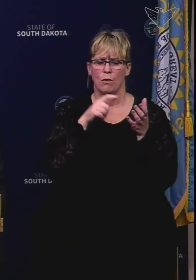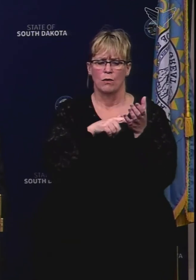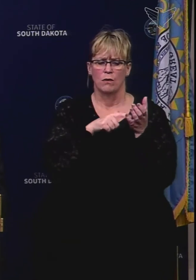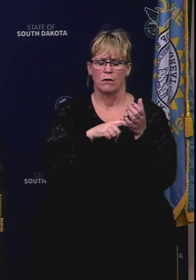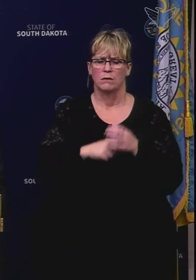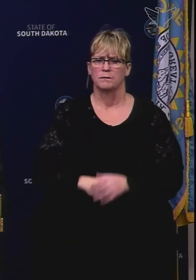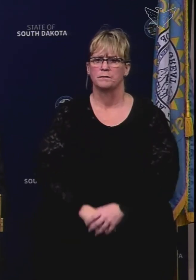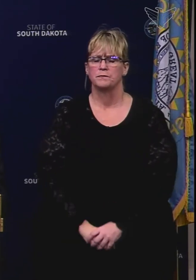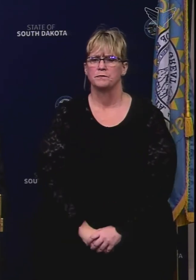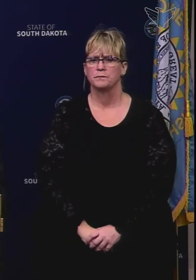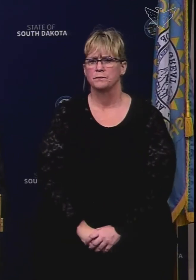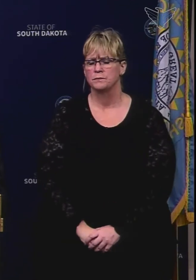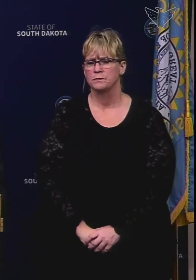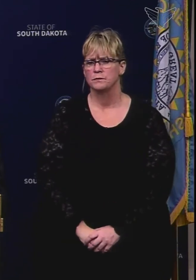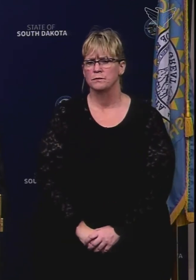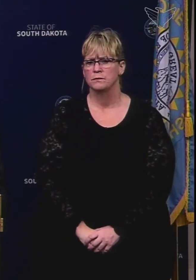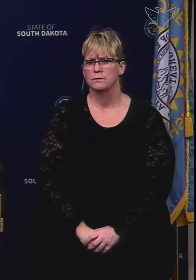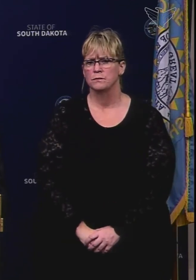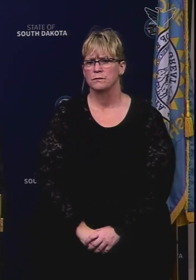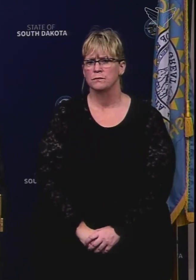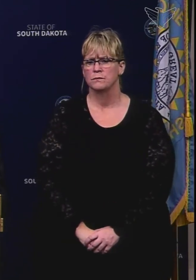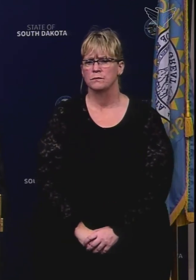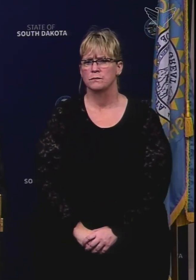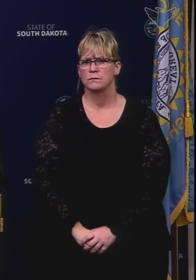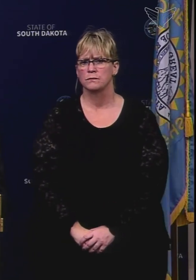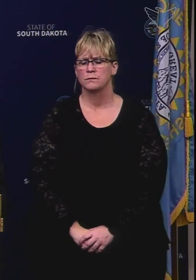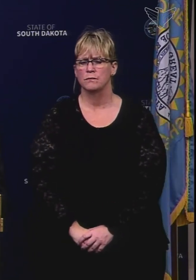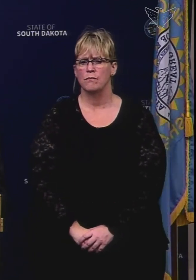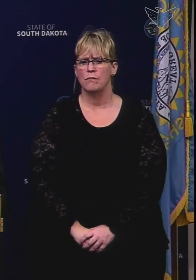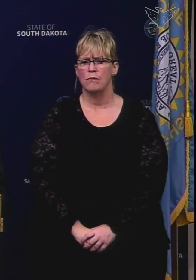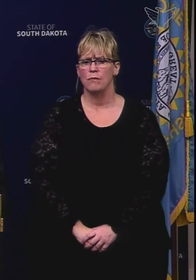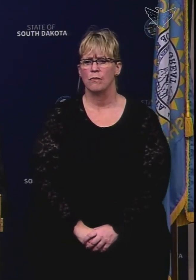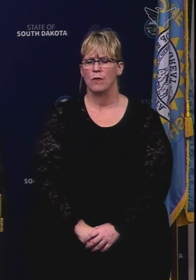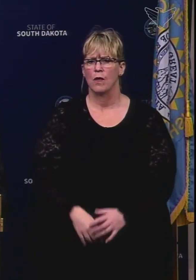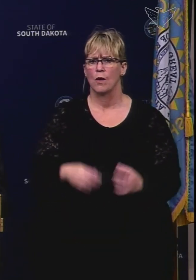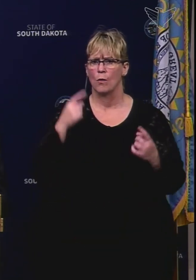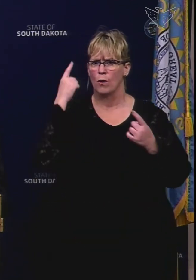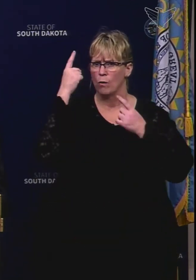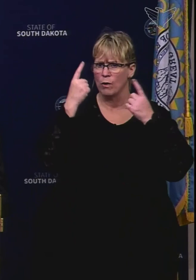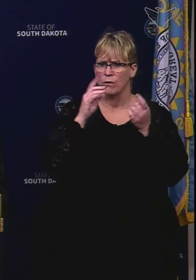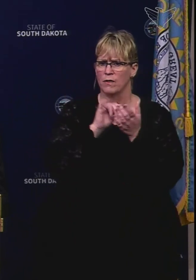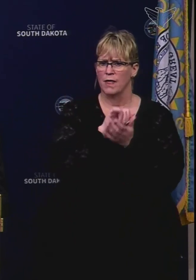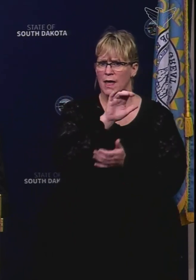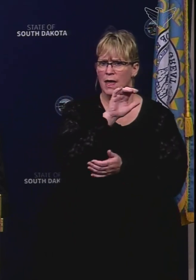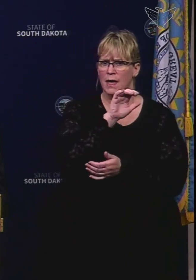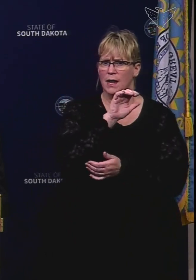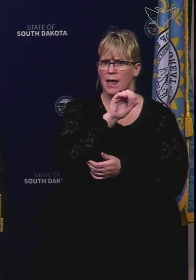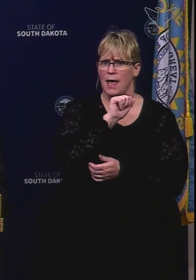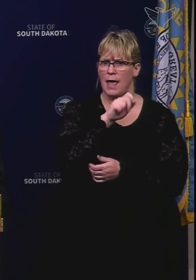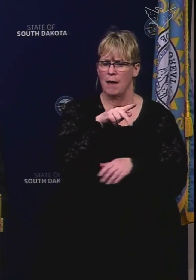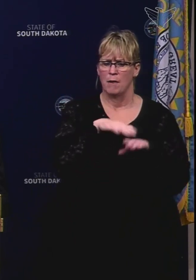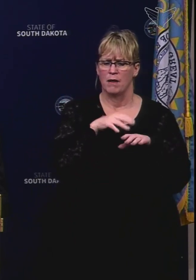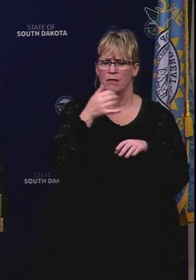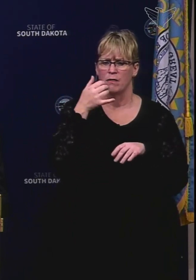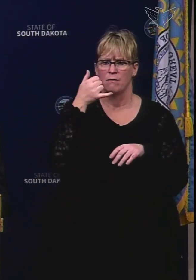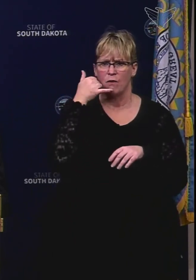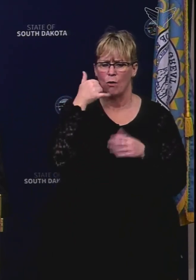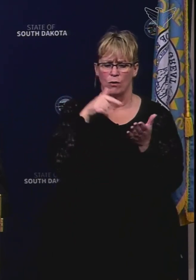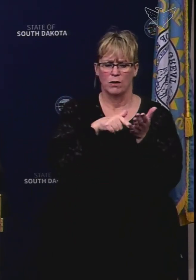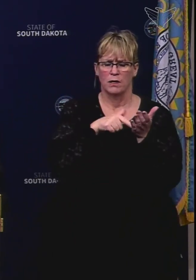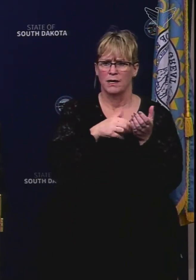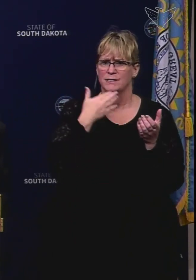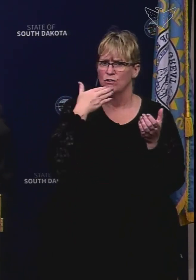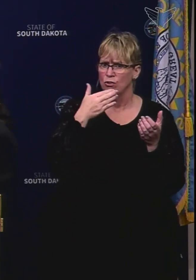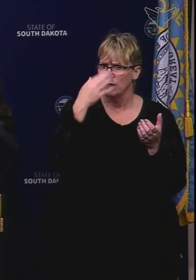Ms. Rystrom. We're just wondering, has the CARE app provided any helpful information